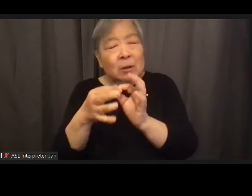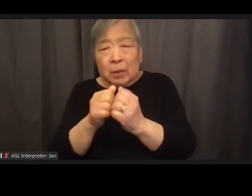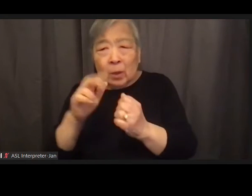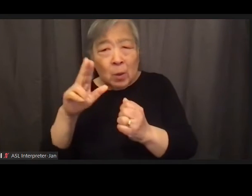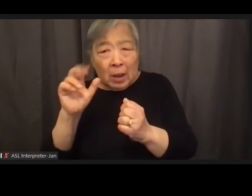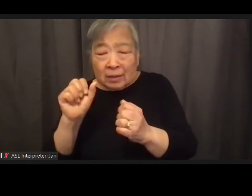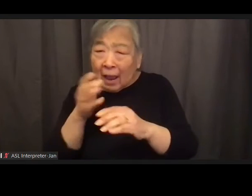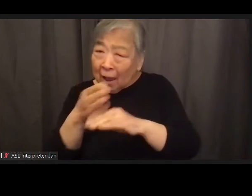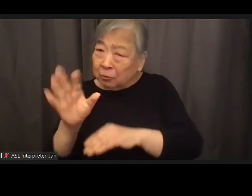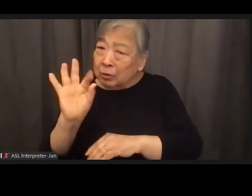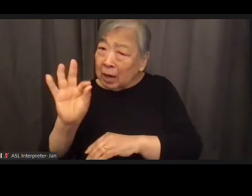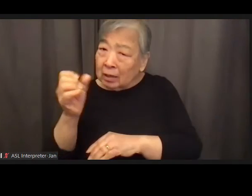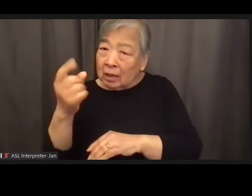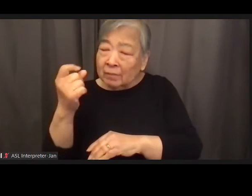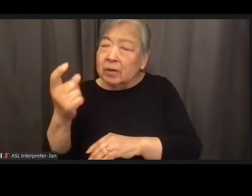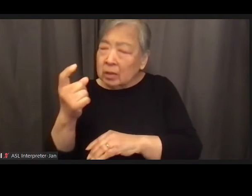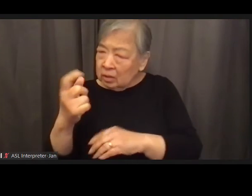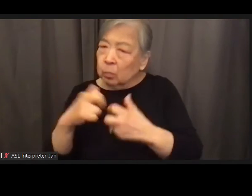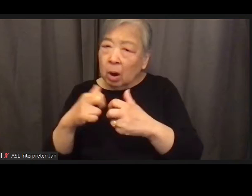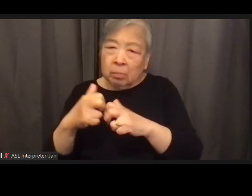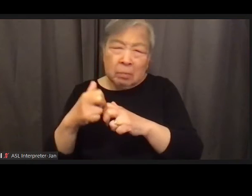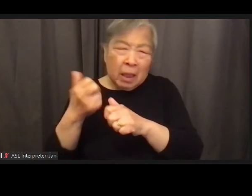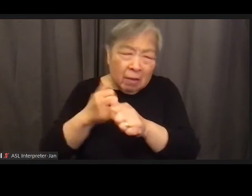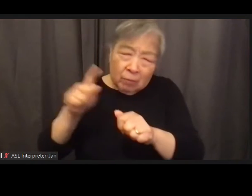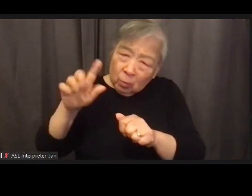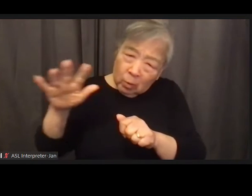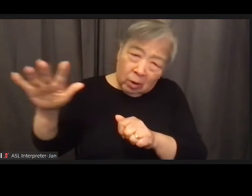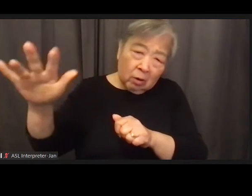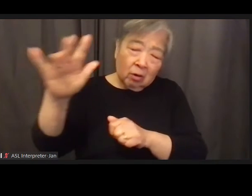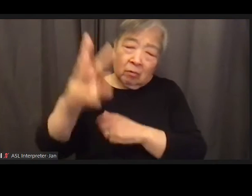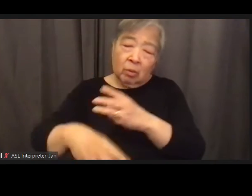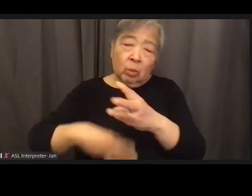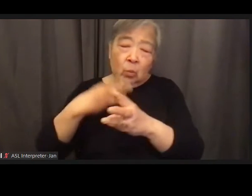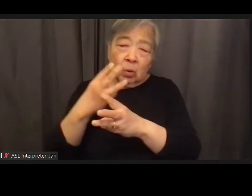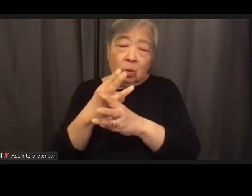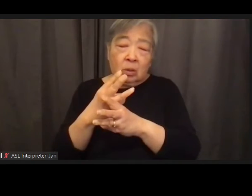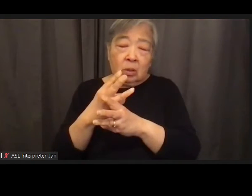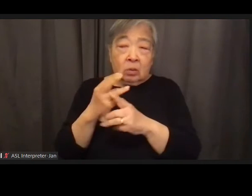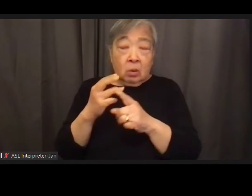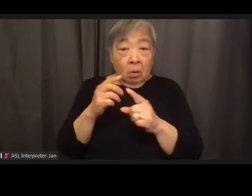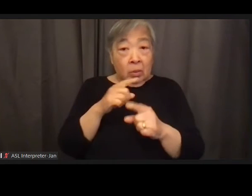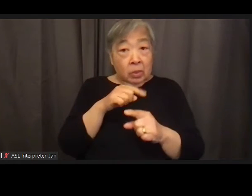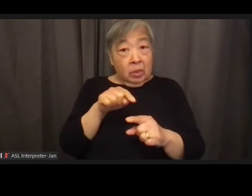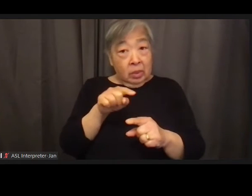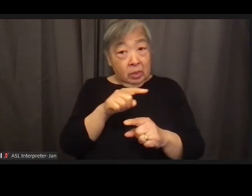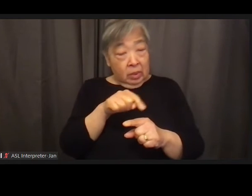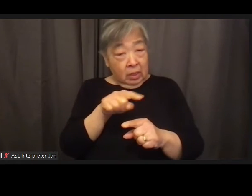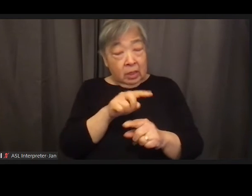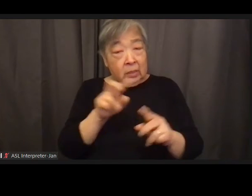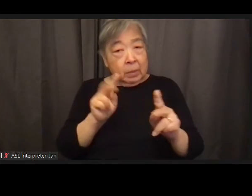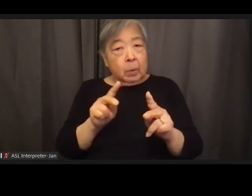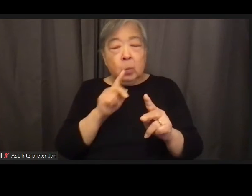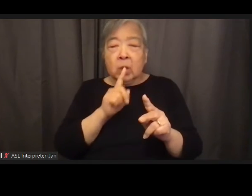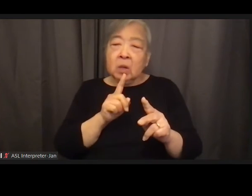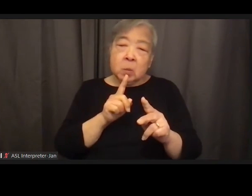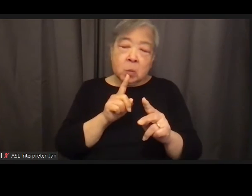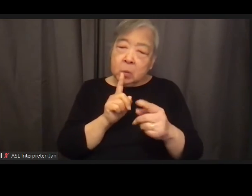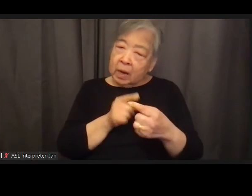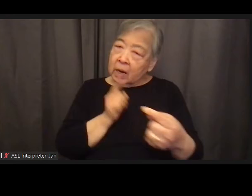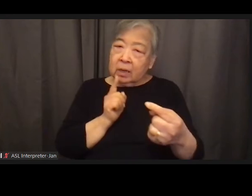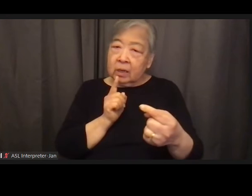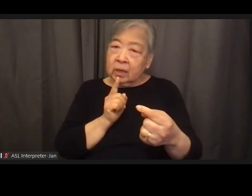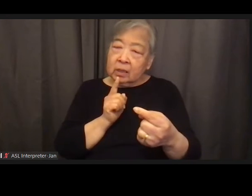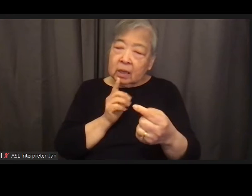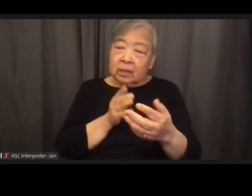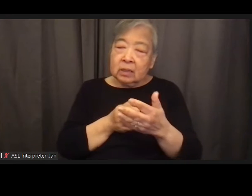problematic everywhere in the world, except, you know, and so these were people who were really antagonistic, you know, and just